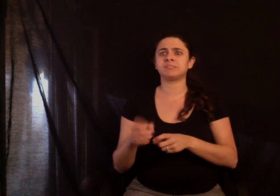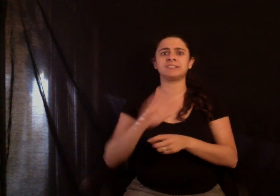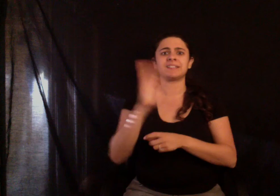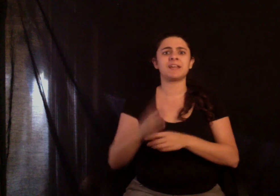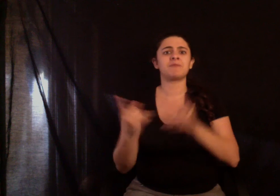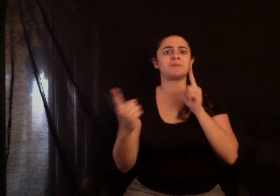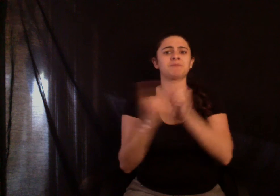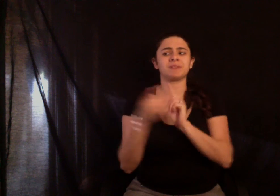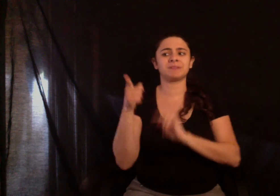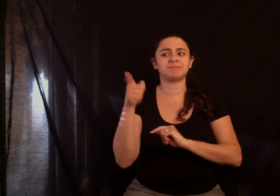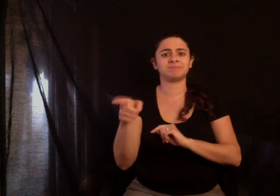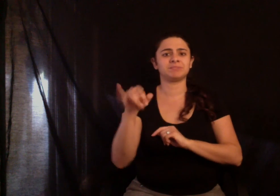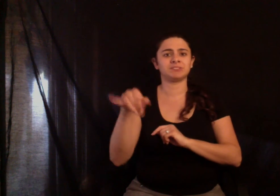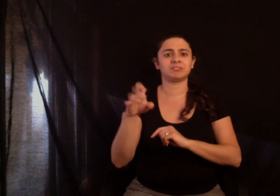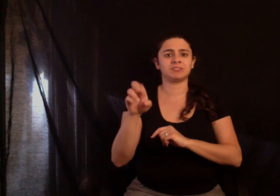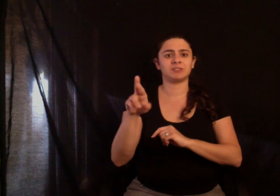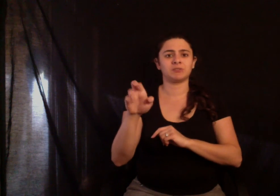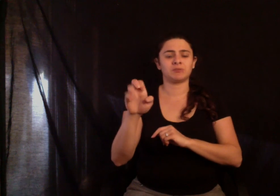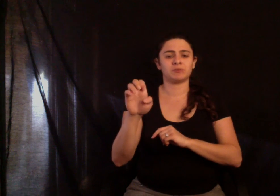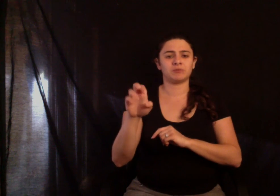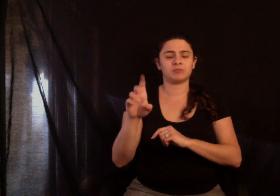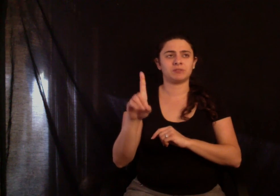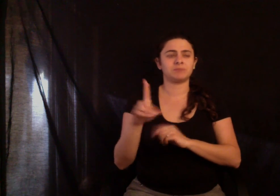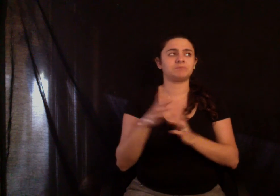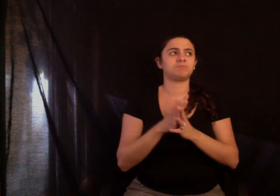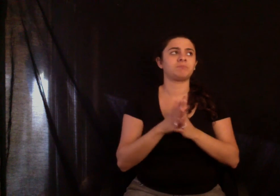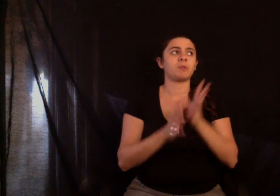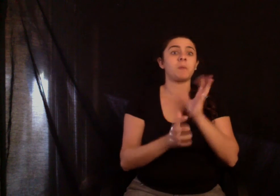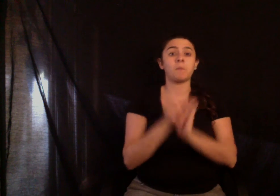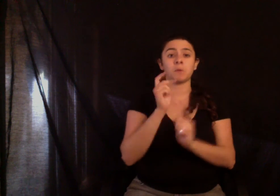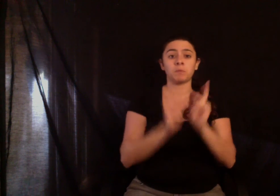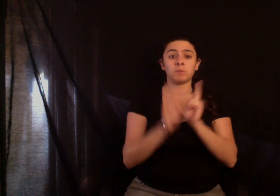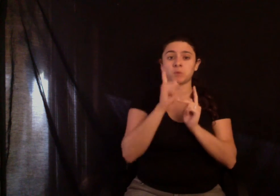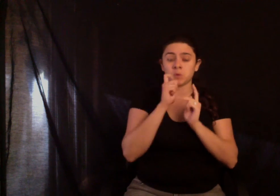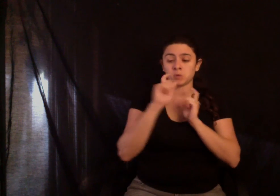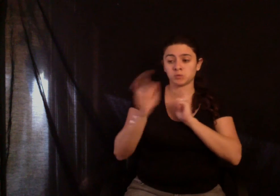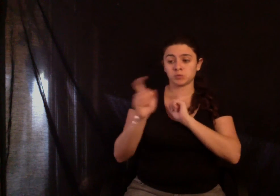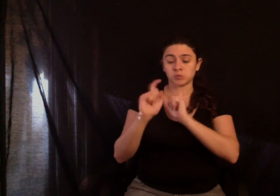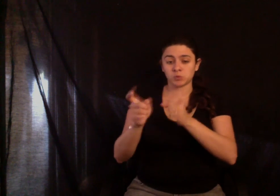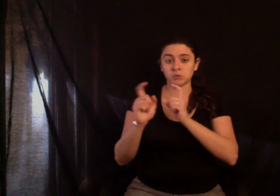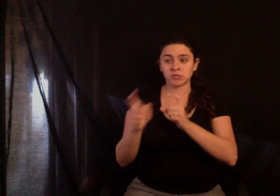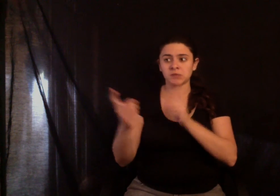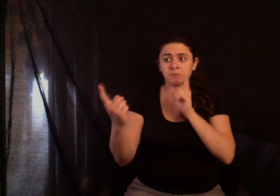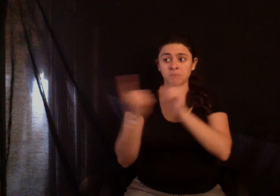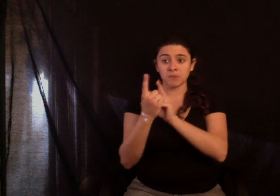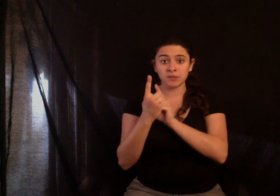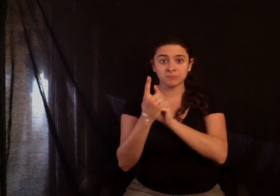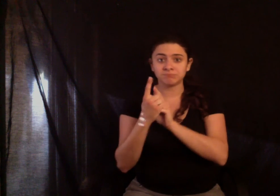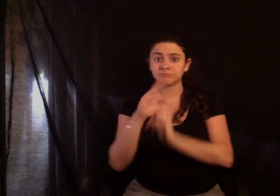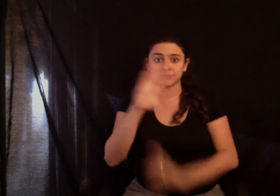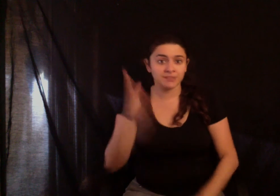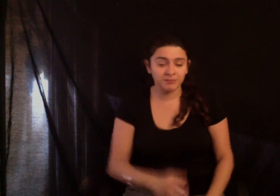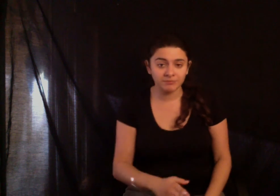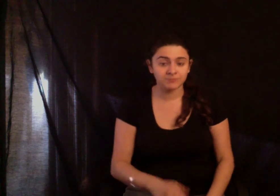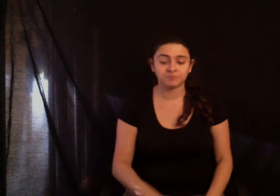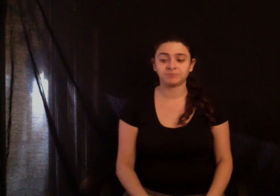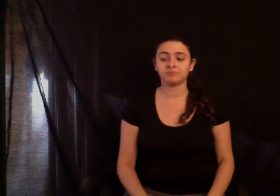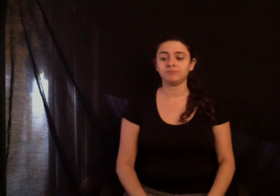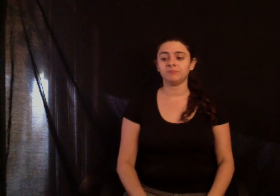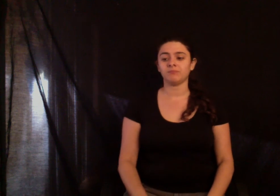understanding, most of the people who donated didn't know him. I mean, many people who did know him donated as well. His offline friends